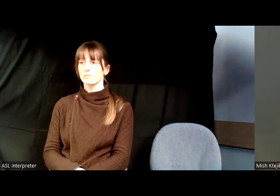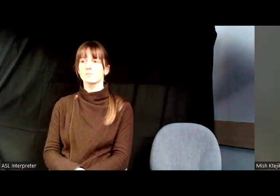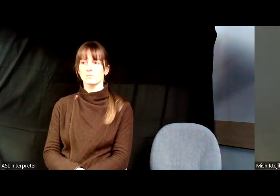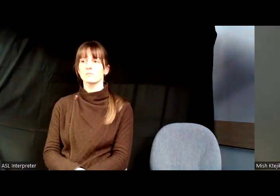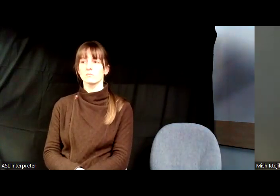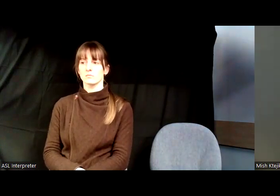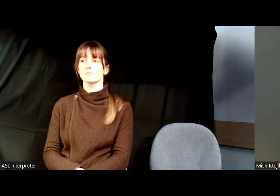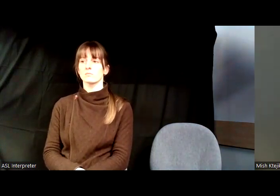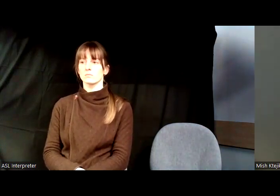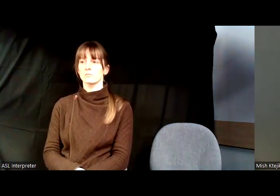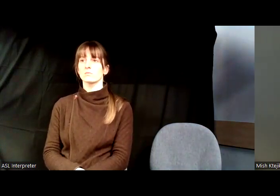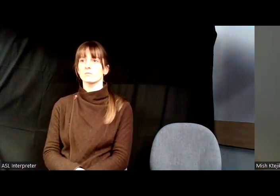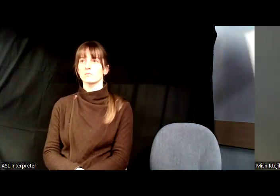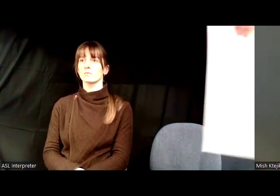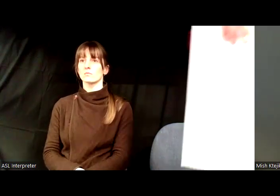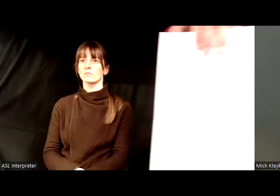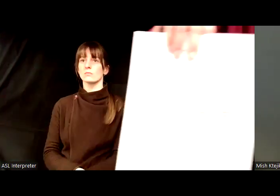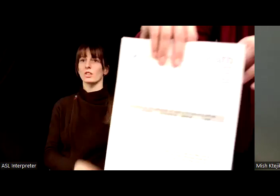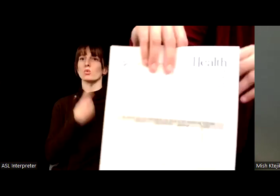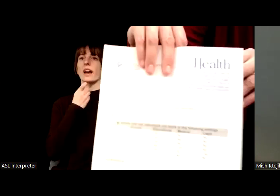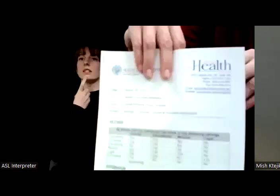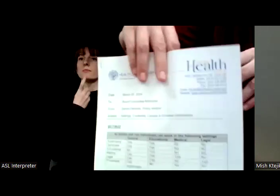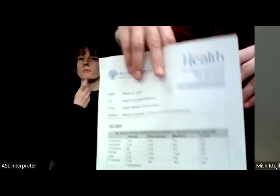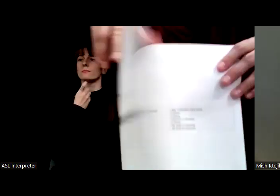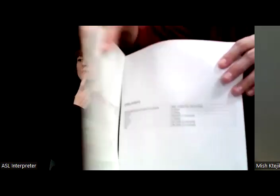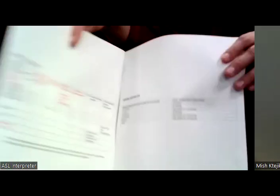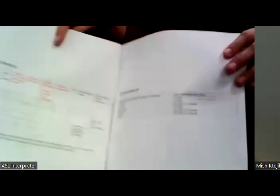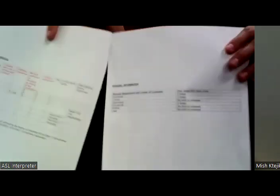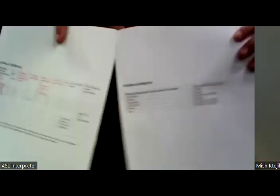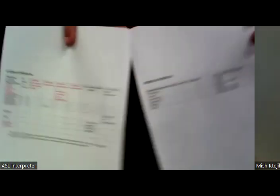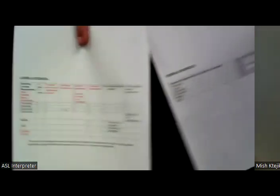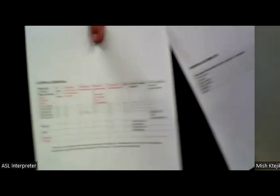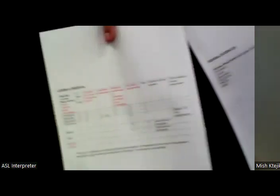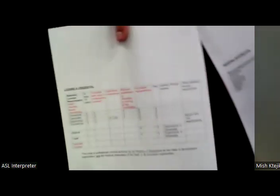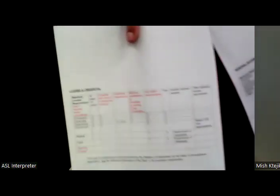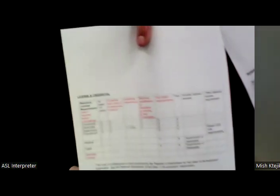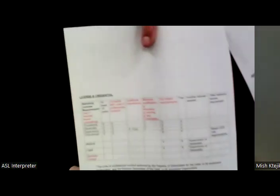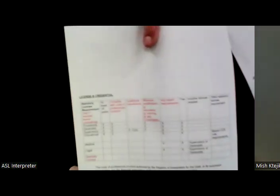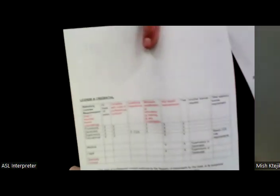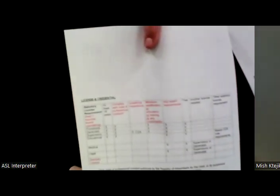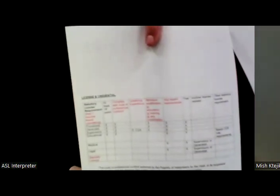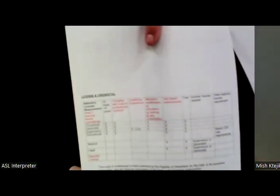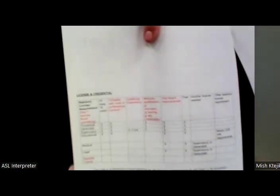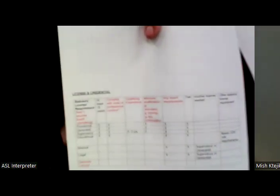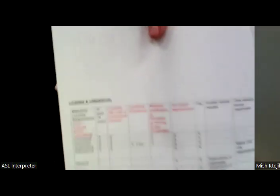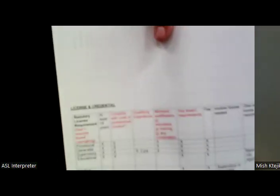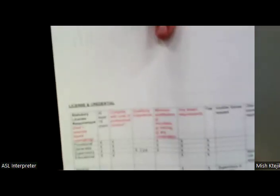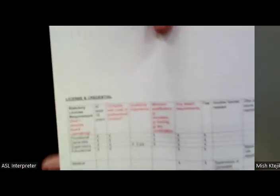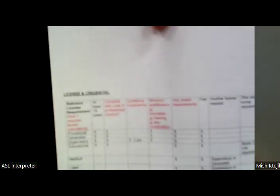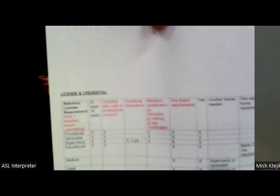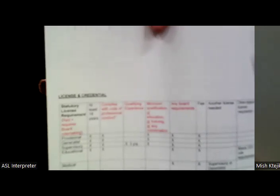I don't have it with me. The red one, the red markings I don't have. I'm just saying.